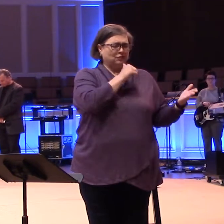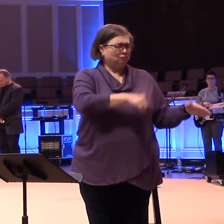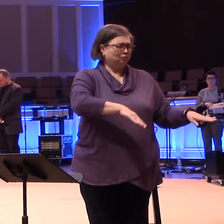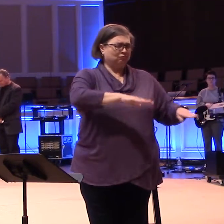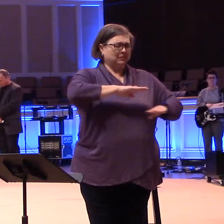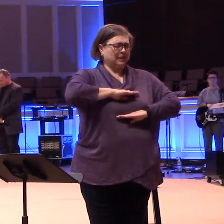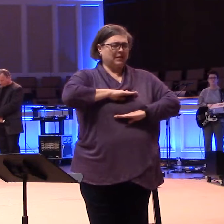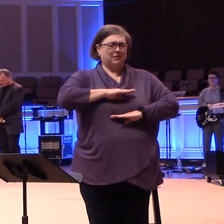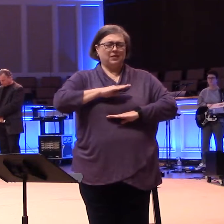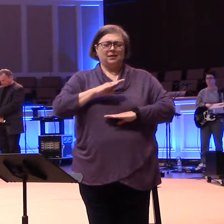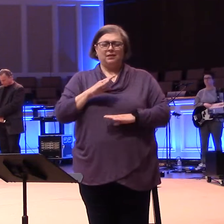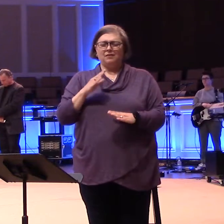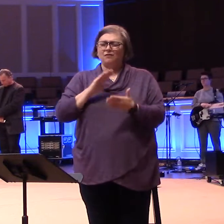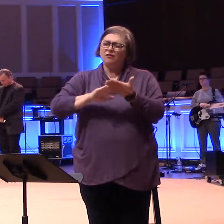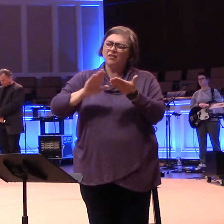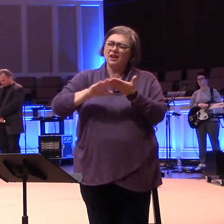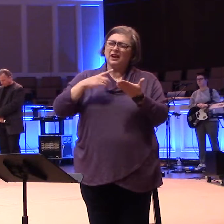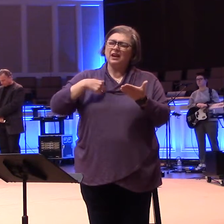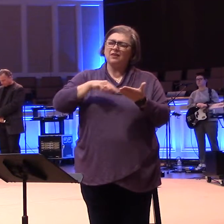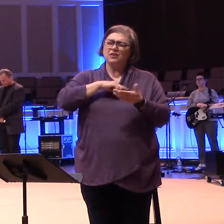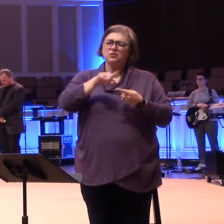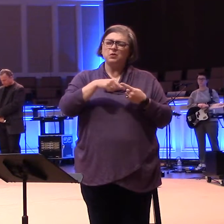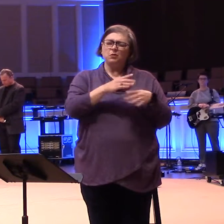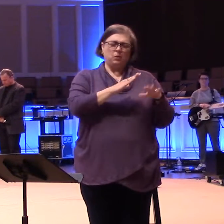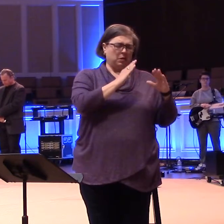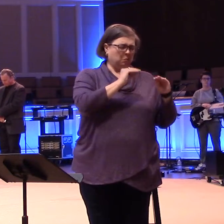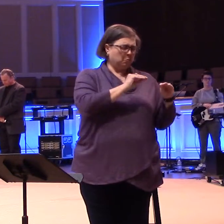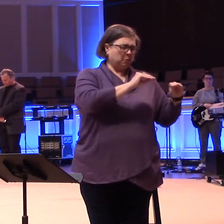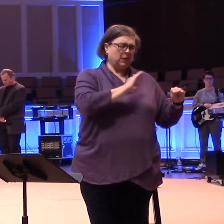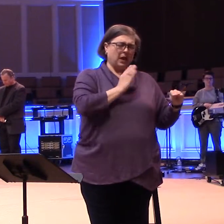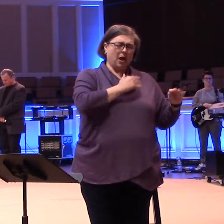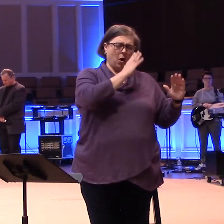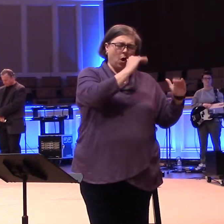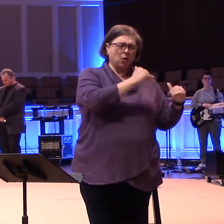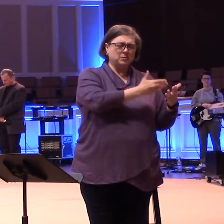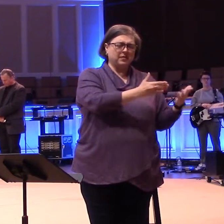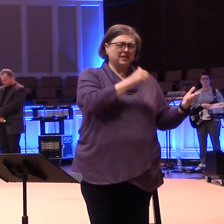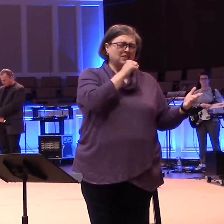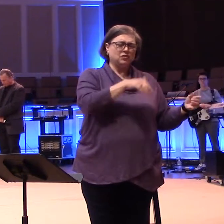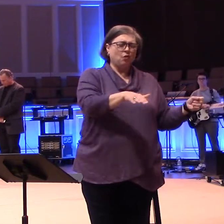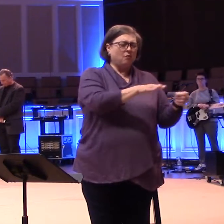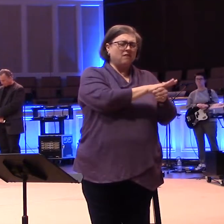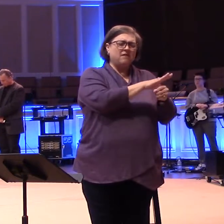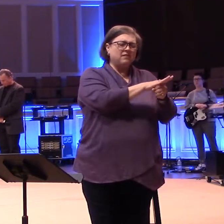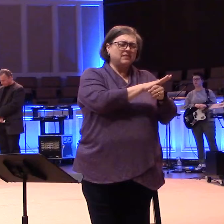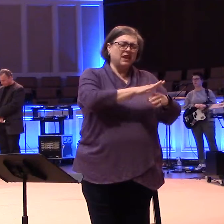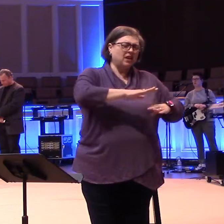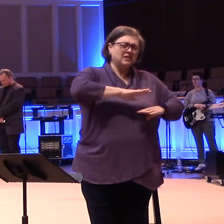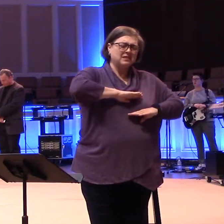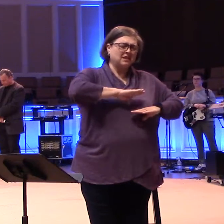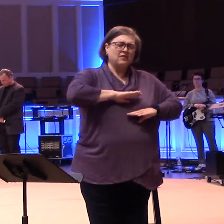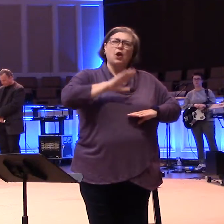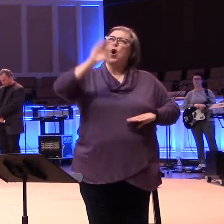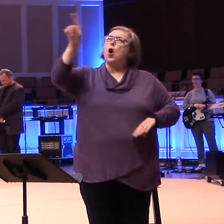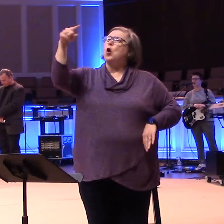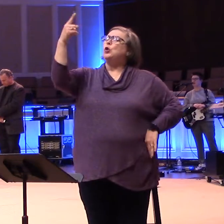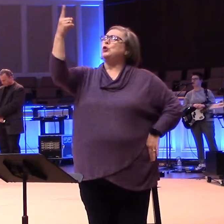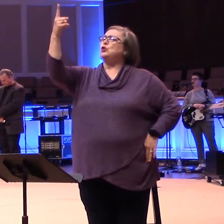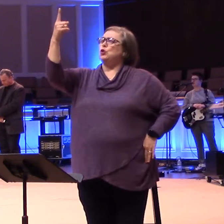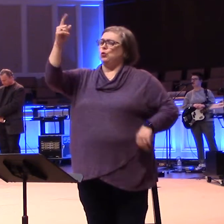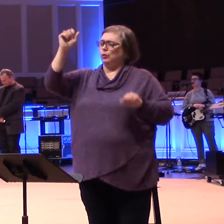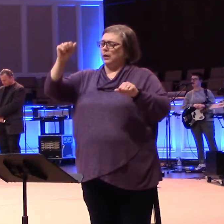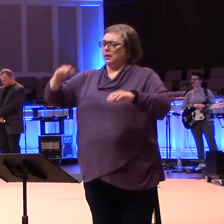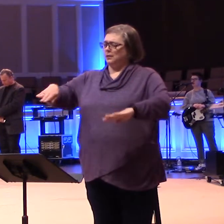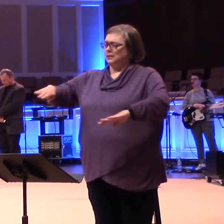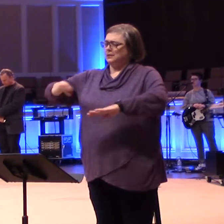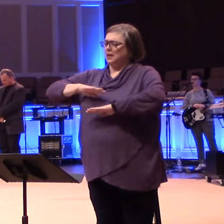we put our hope in things that don't fulfill us like only you can, Lord. Only you can fill our soul to its